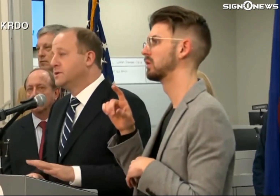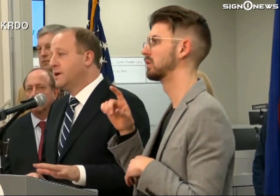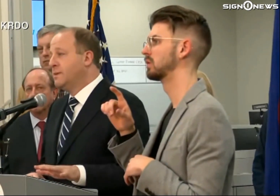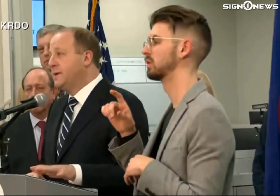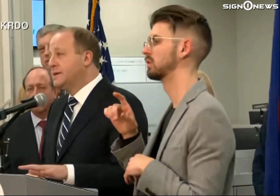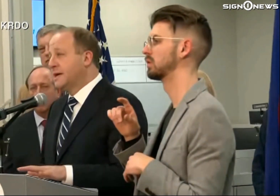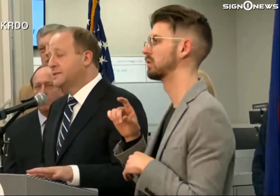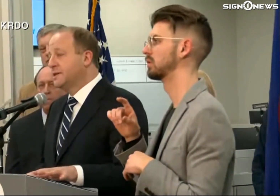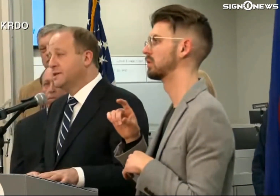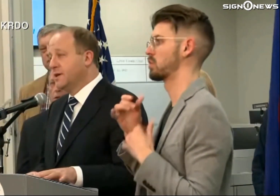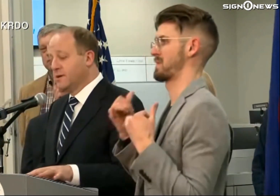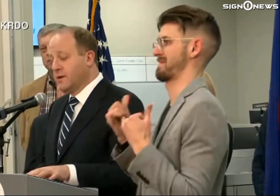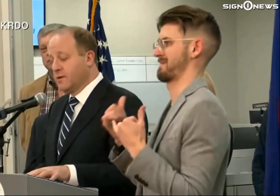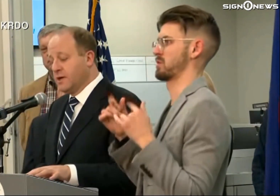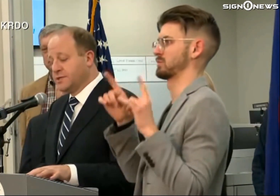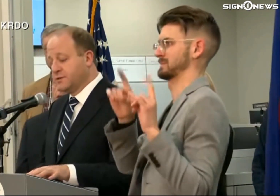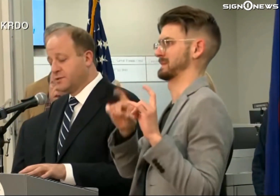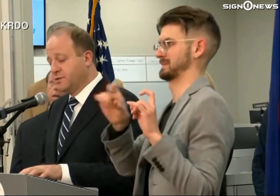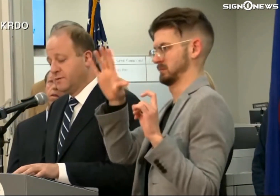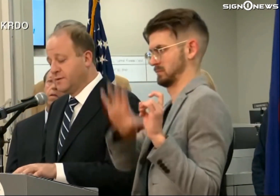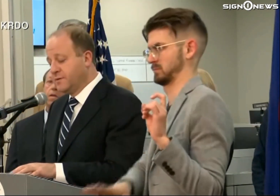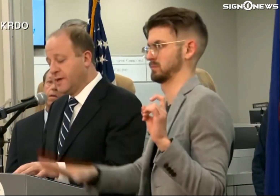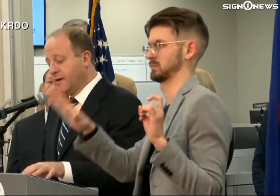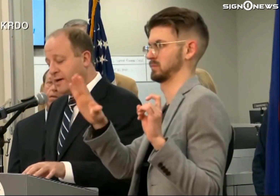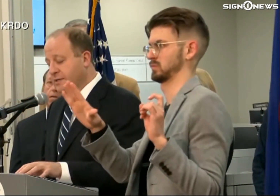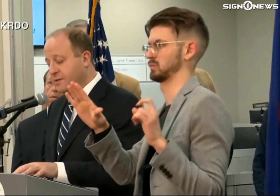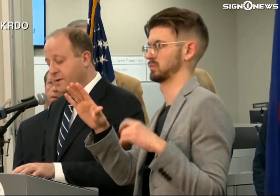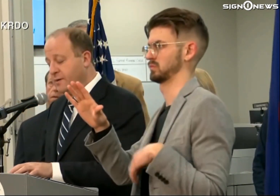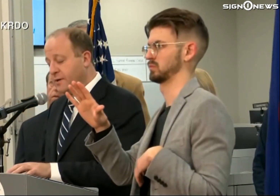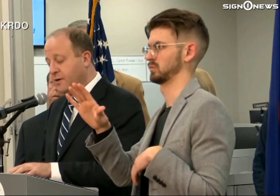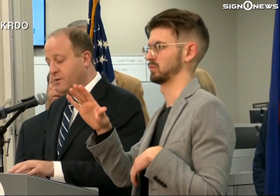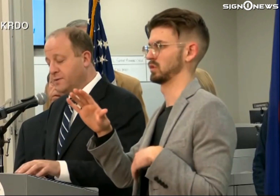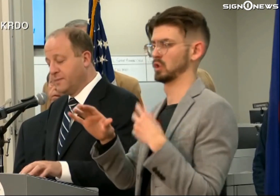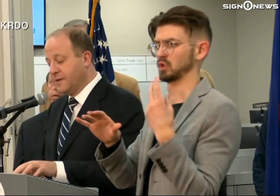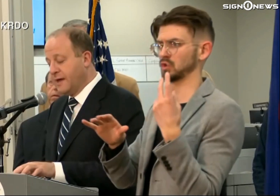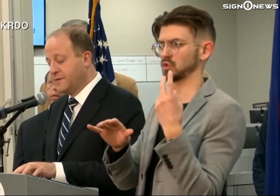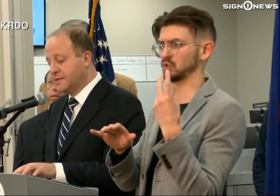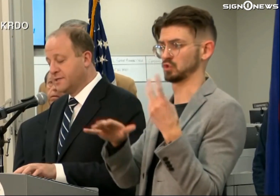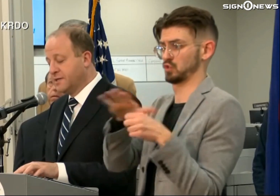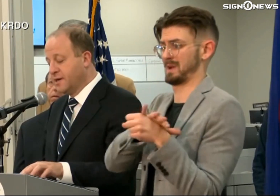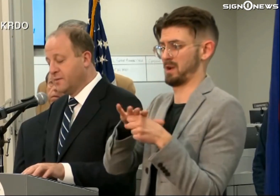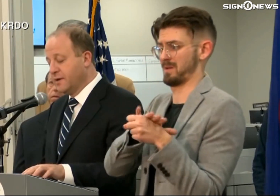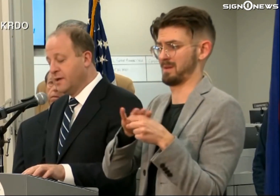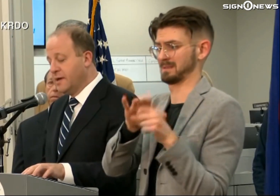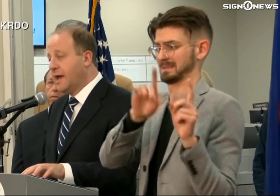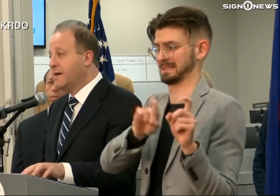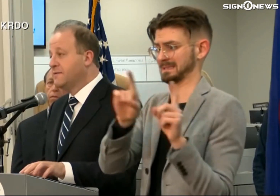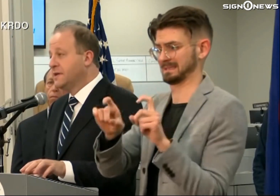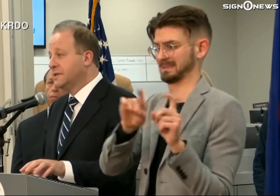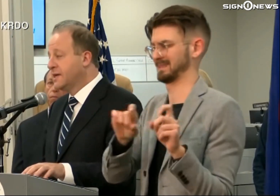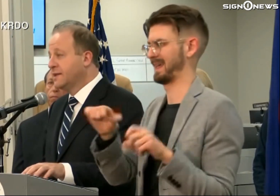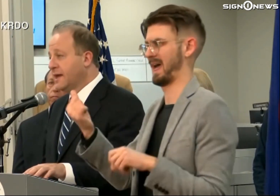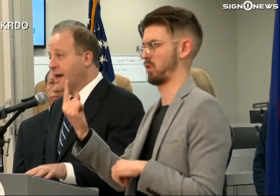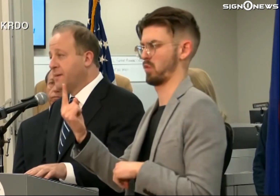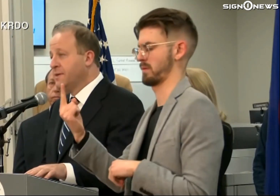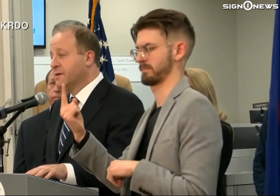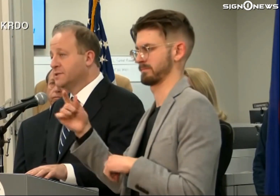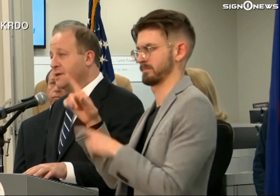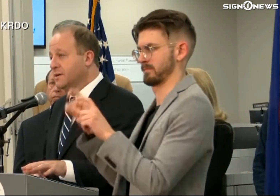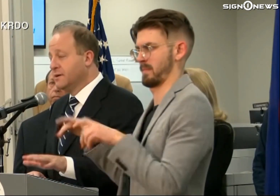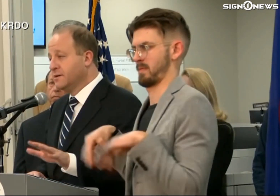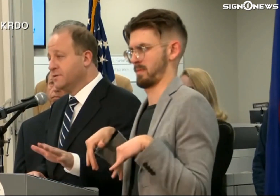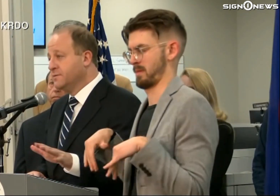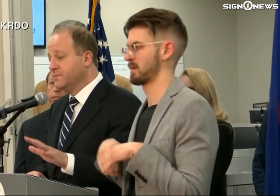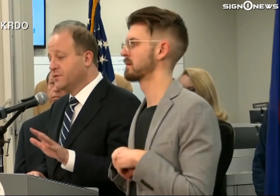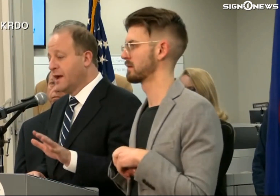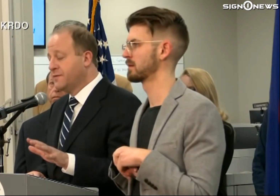So there's being testing done across 2 of the 3 areas that we hope to have testing done. We have the state lab. There's